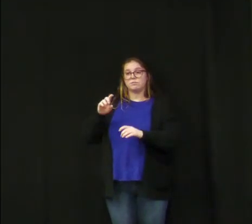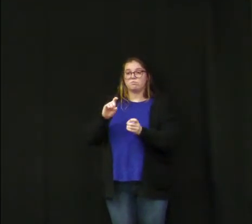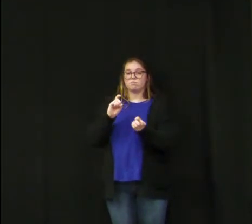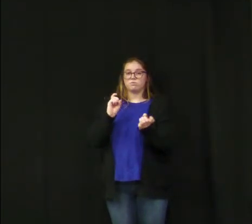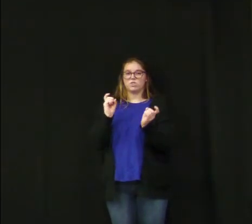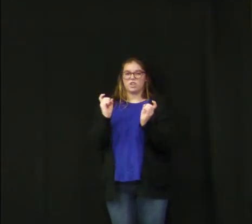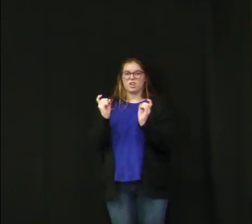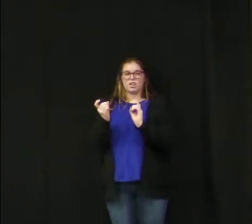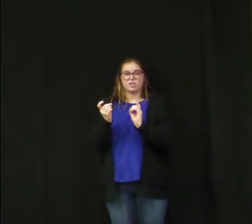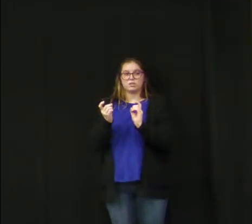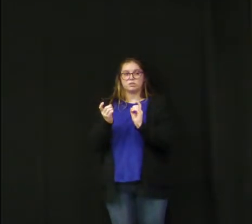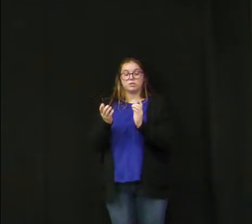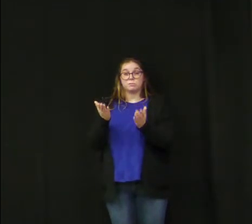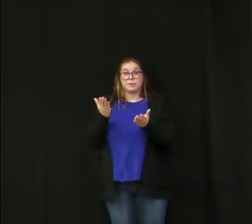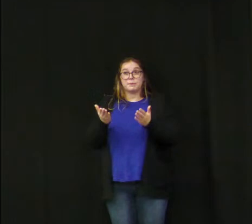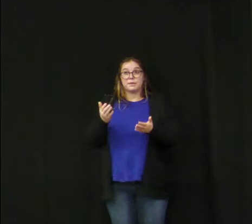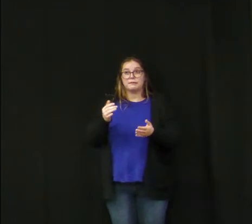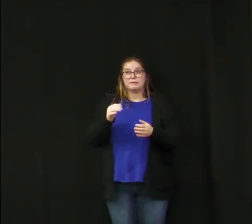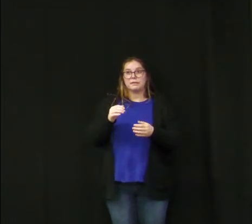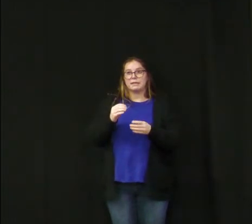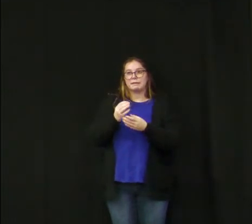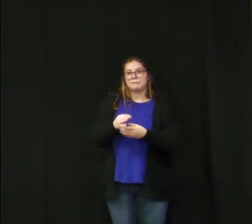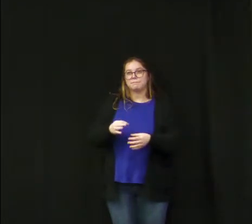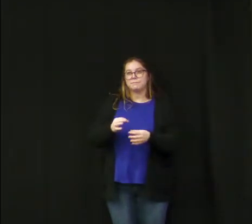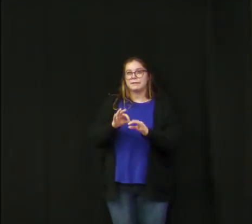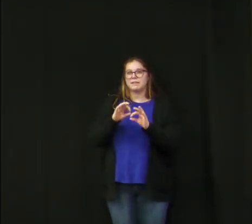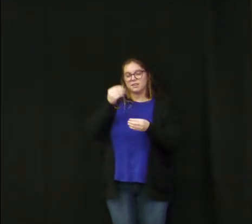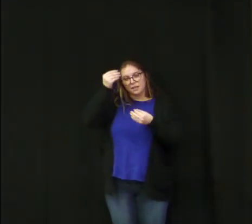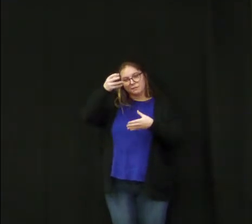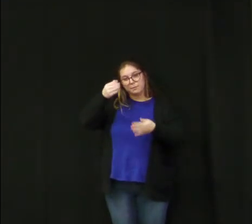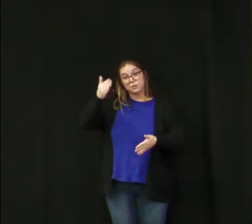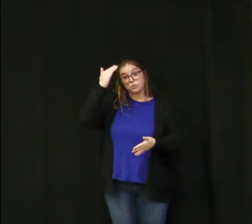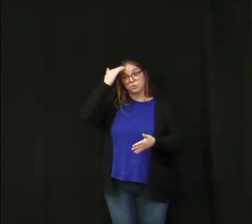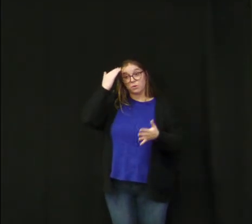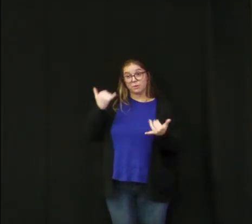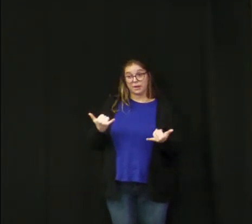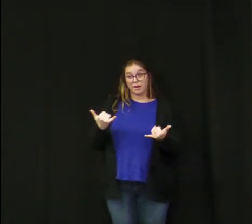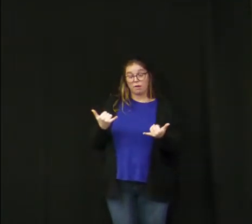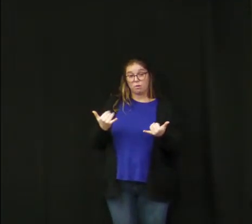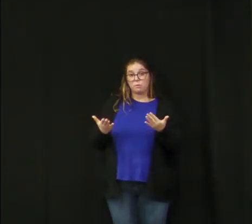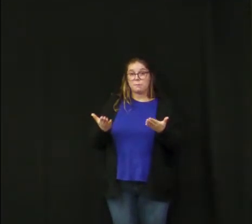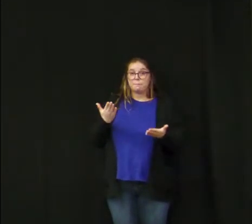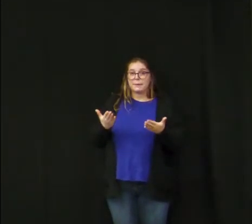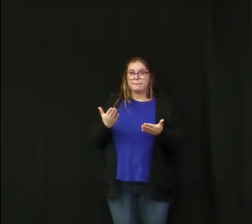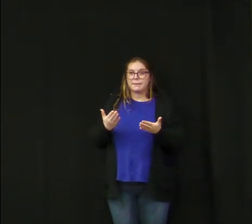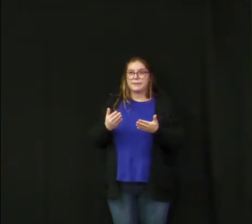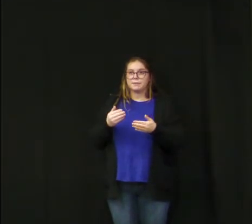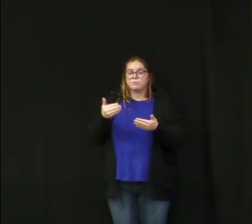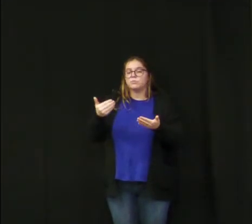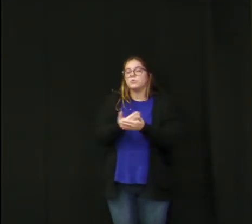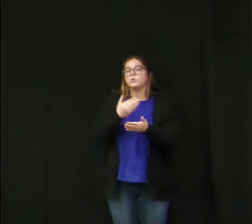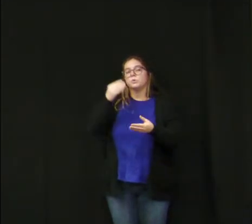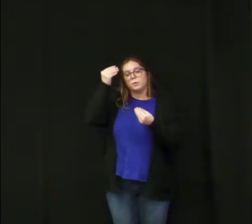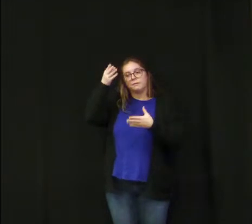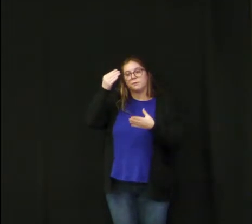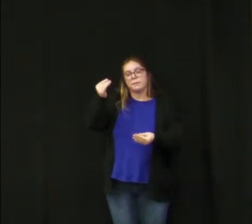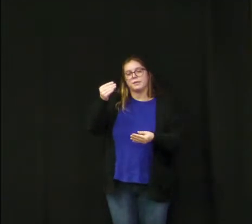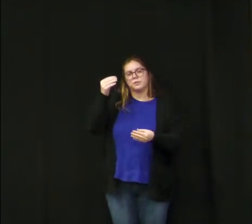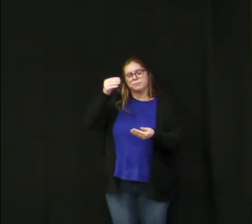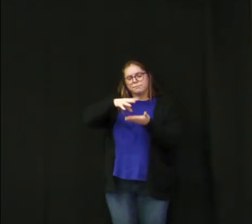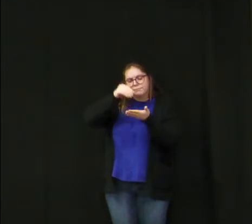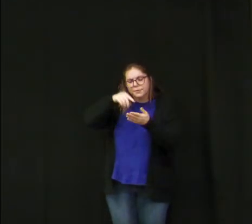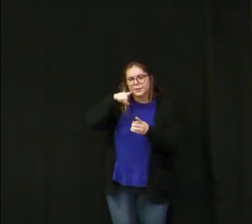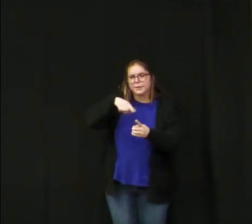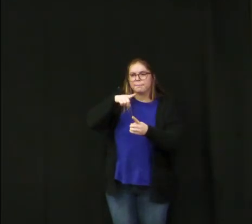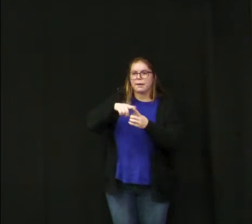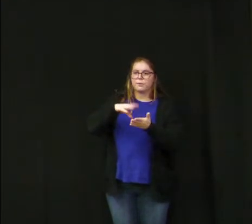right now, but you know that you're gonna need to update it later after you've had some time with the student, and that's okay. It's not always the